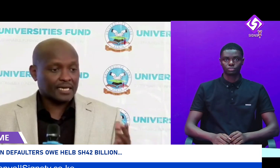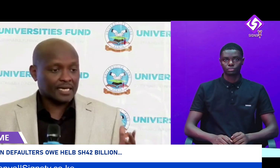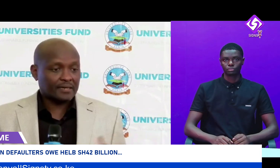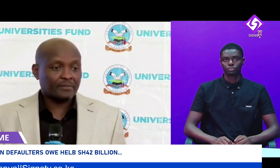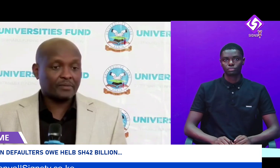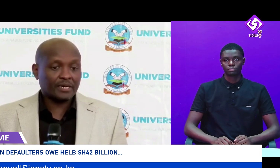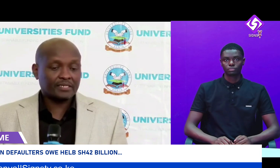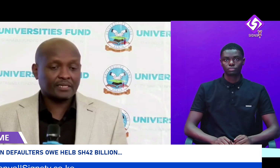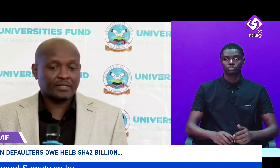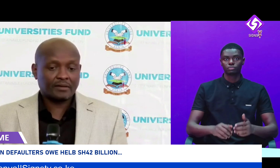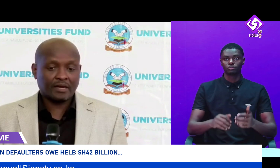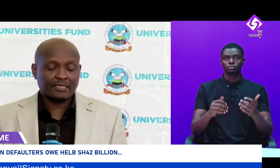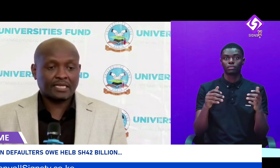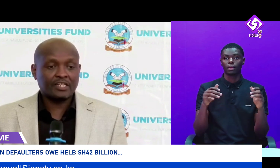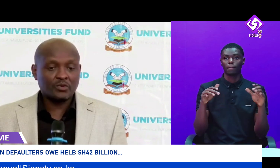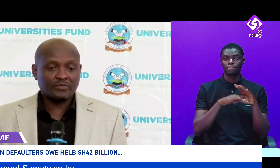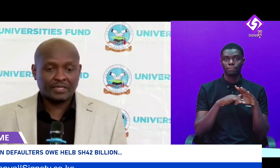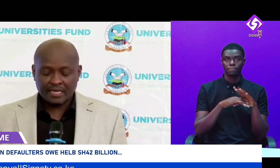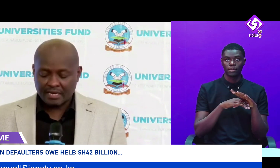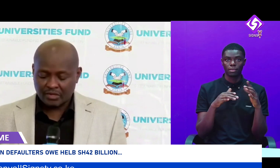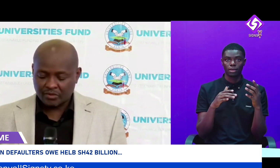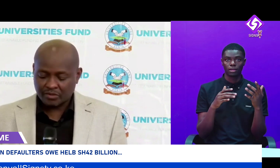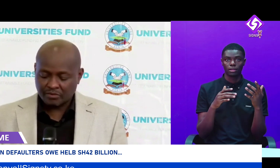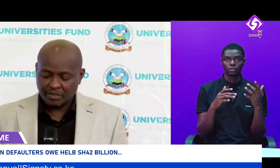Their members, and as they renew even their annual